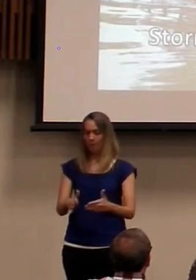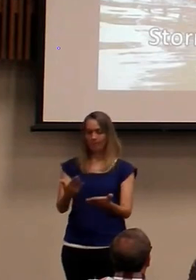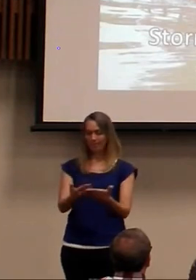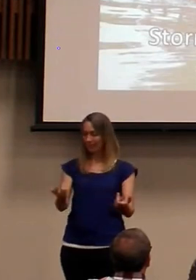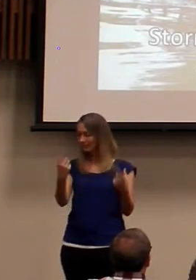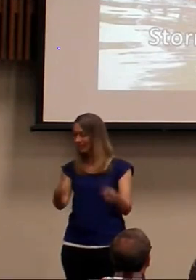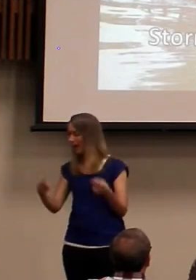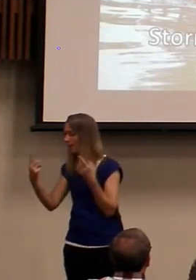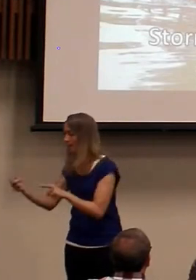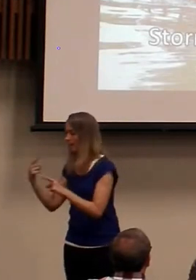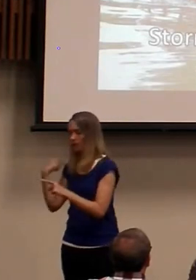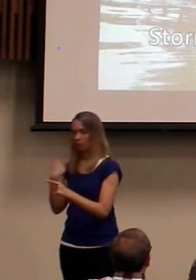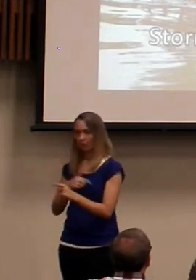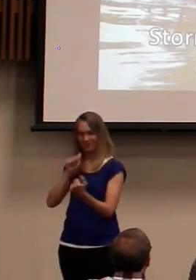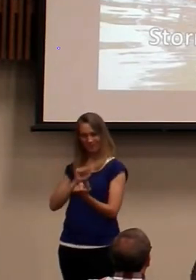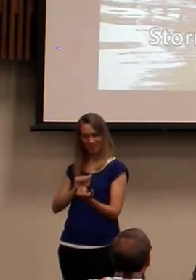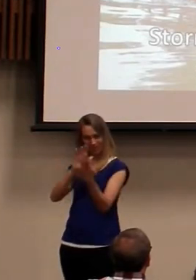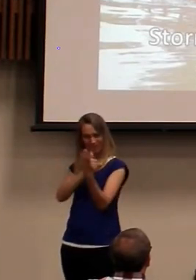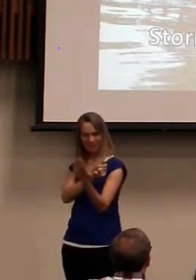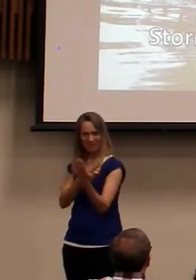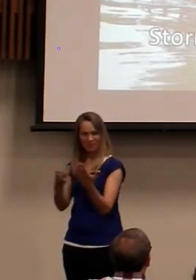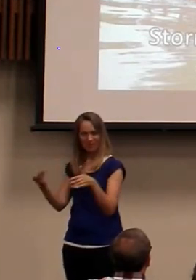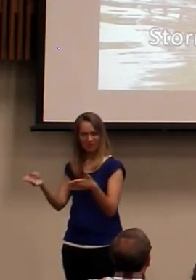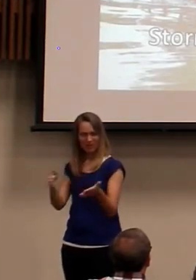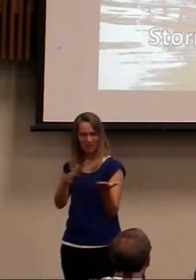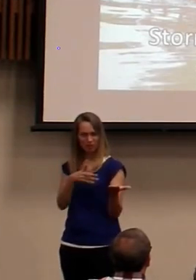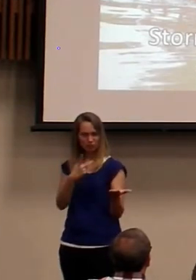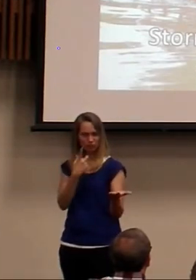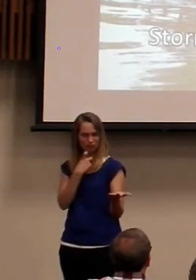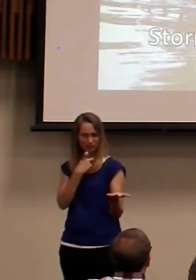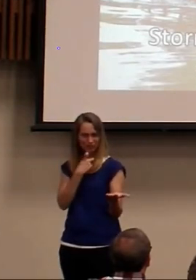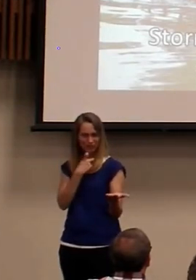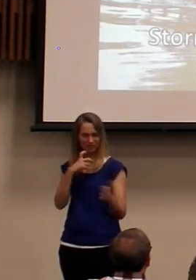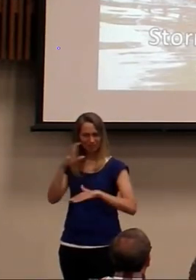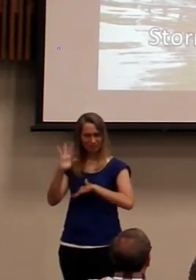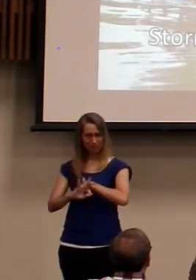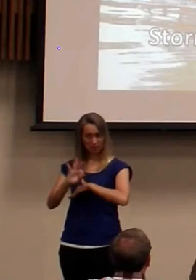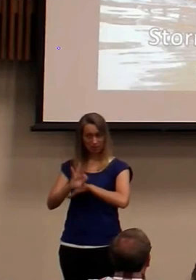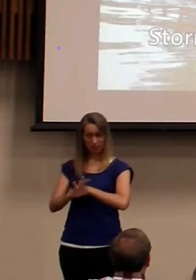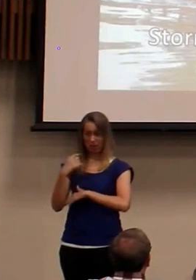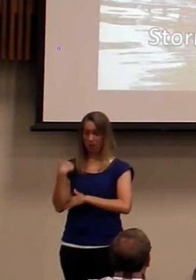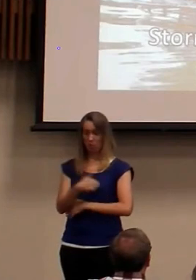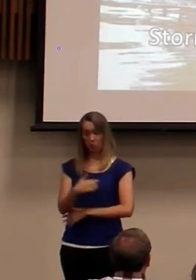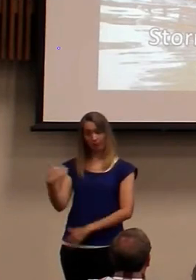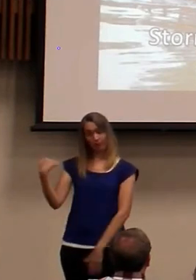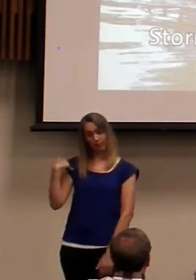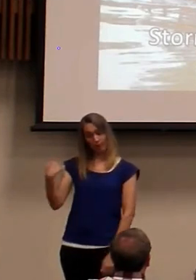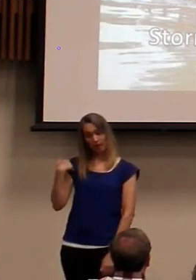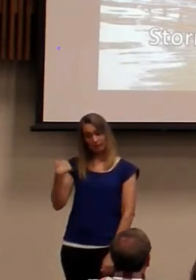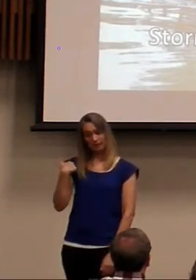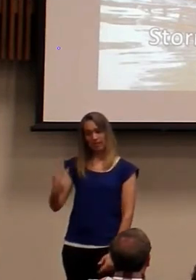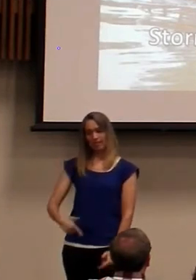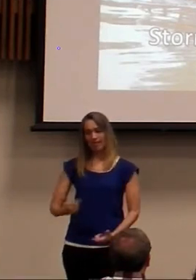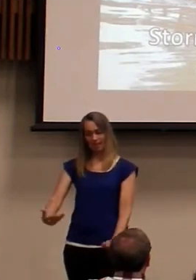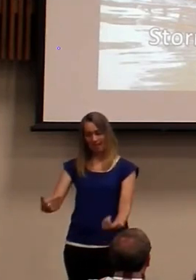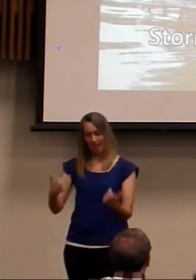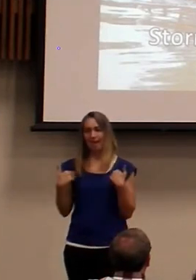faced several great deaths the last few years here at Sunset, and they remind us that there are storms.